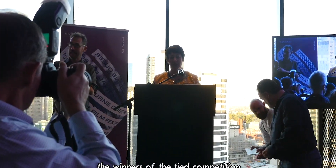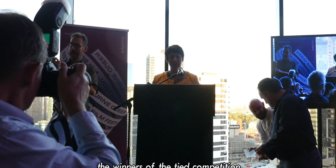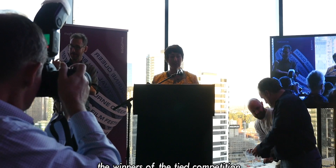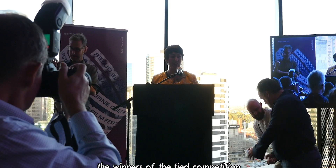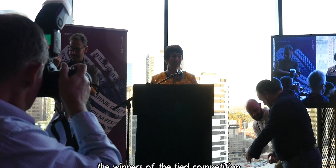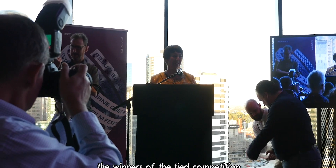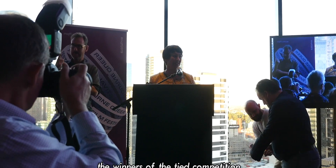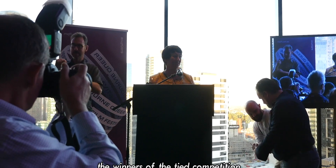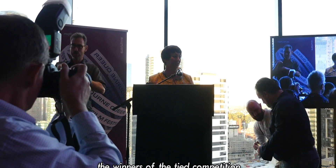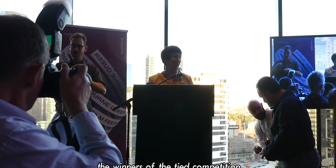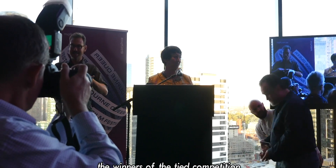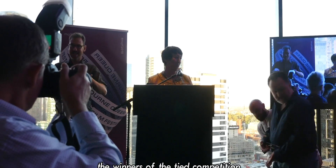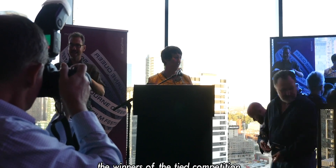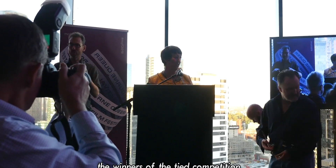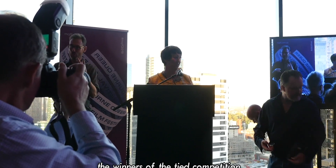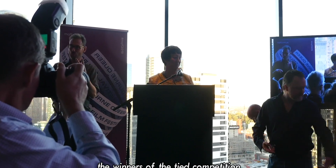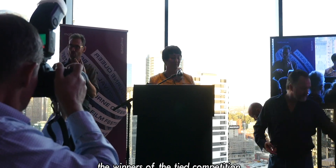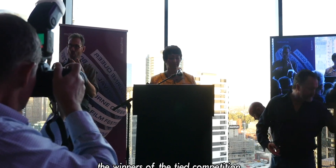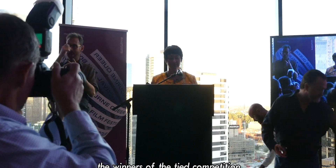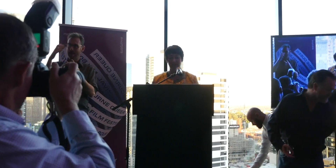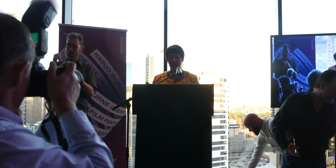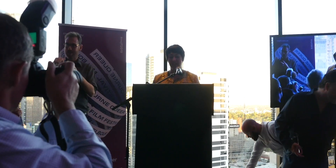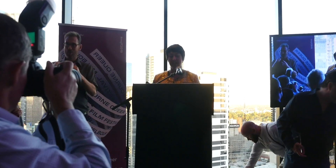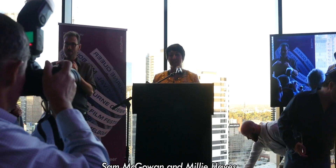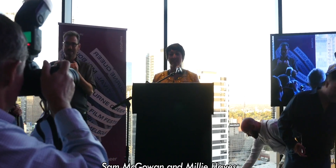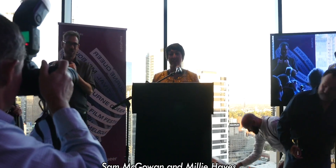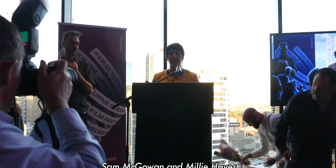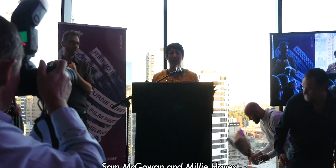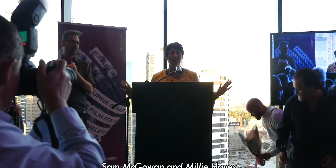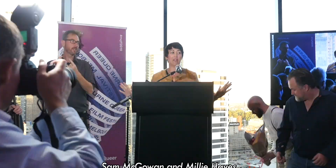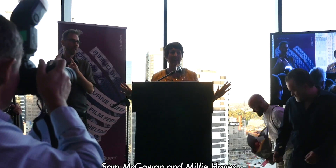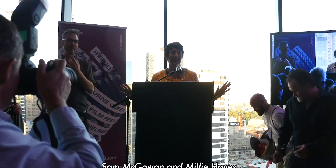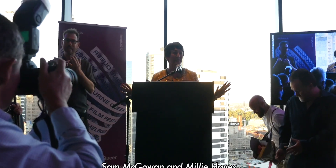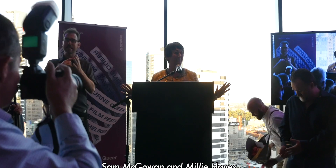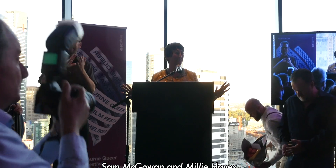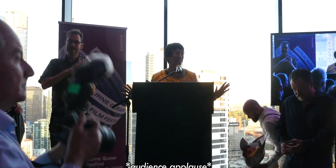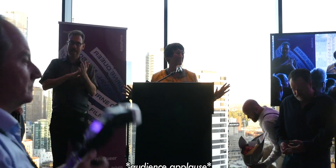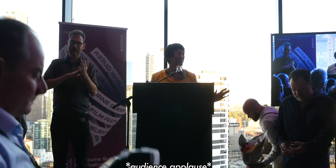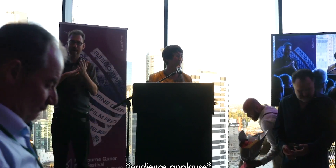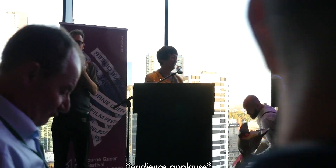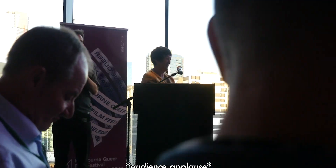the winners of the Tide competition, Sam McGowan and Millie Hayes.